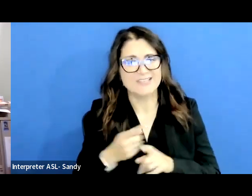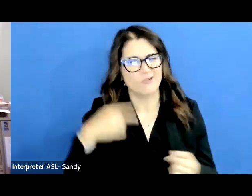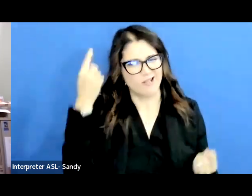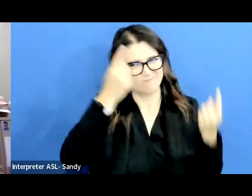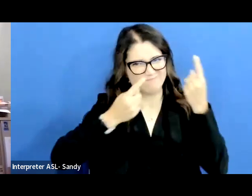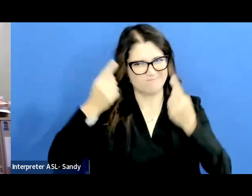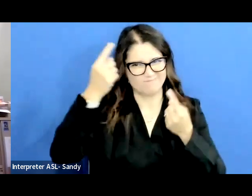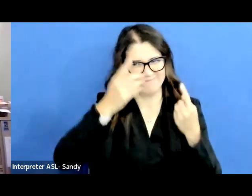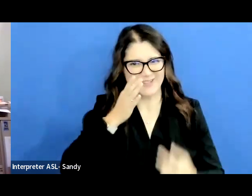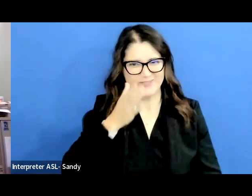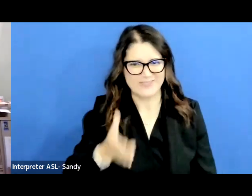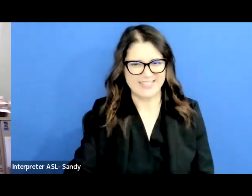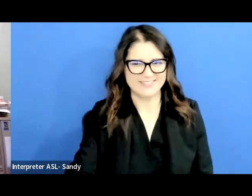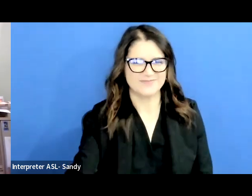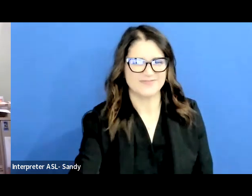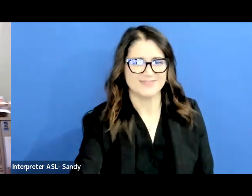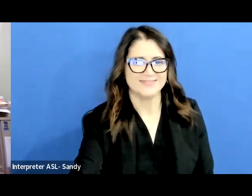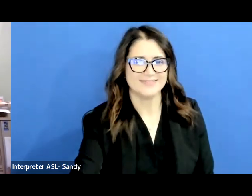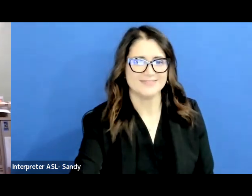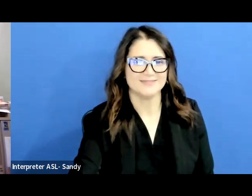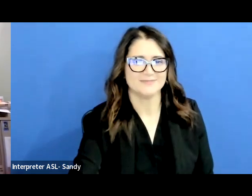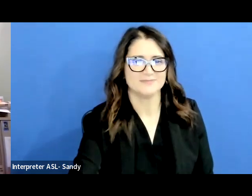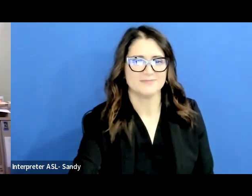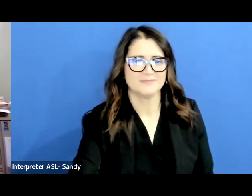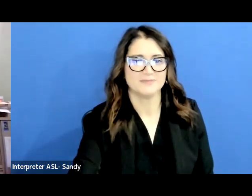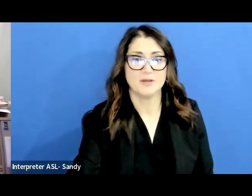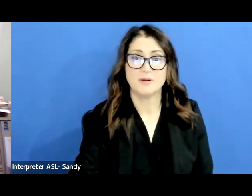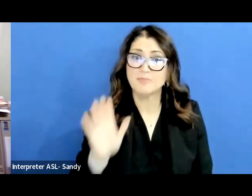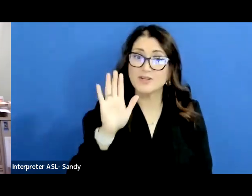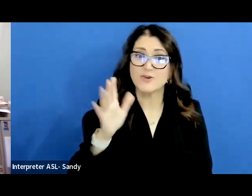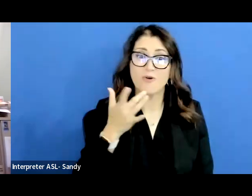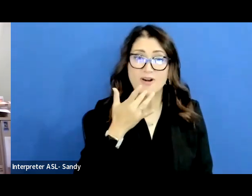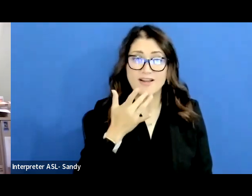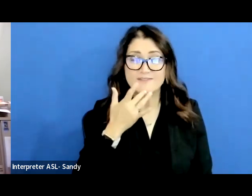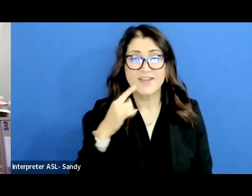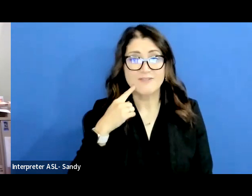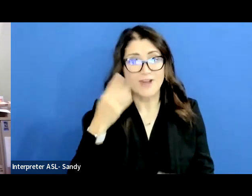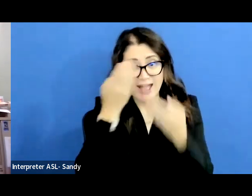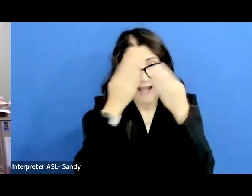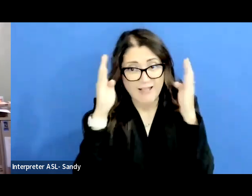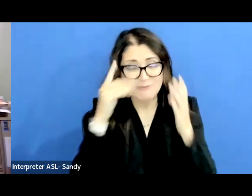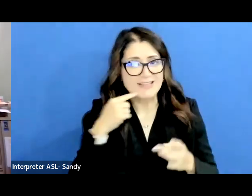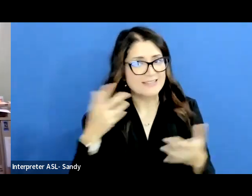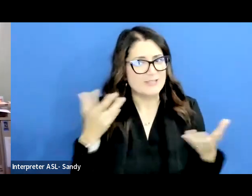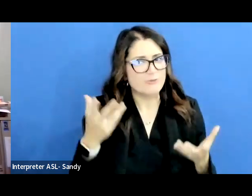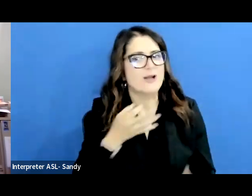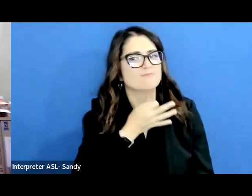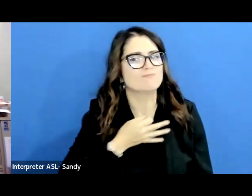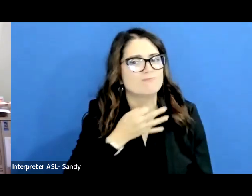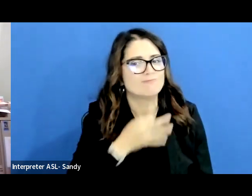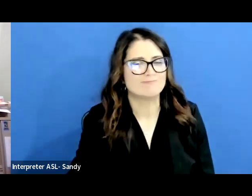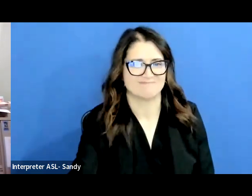that. But I'd like to see what your favorite Halloween candy is. So today I'm going to talk to